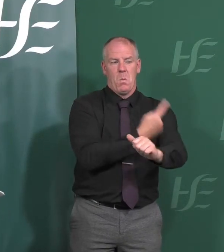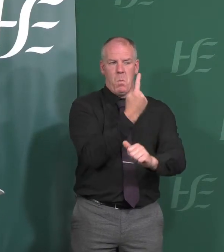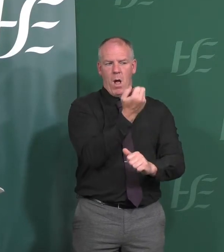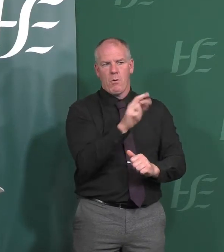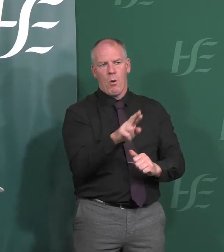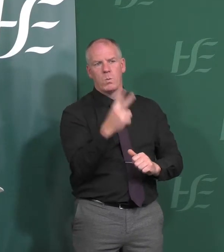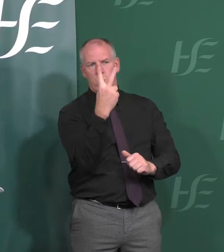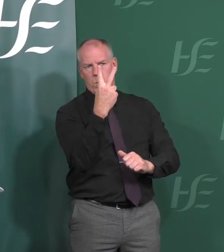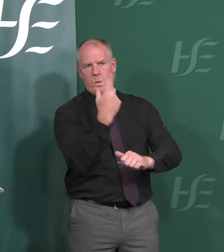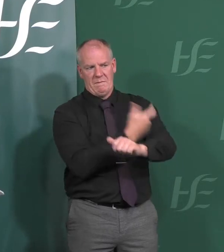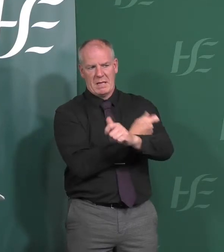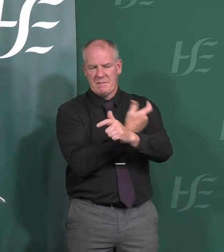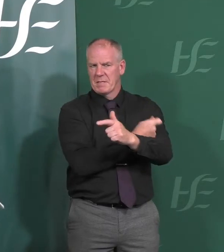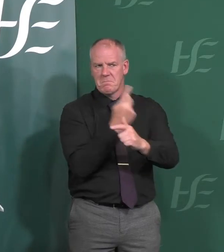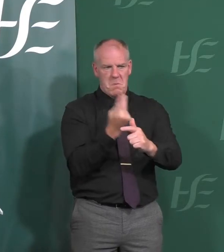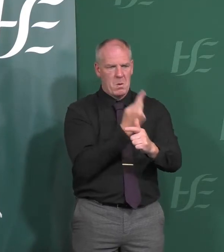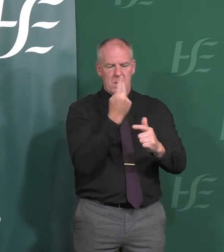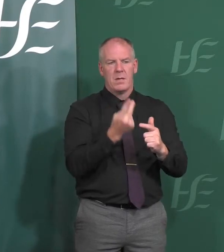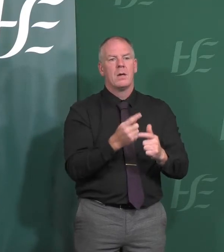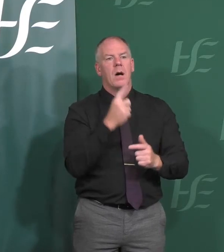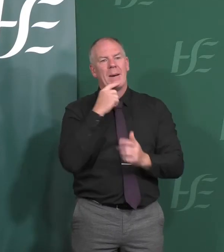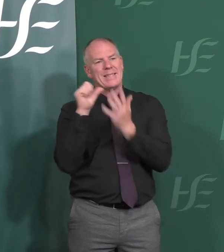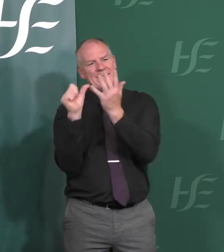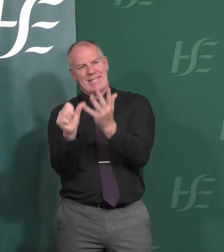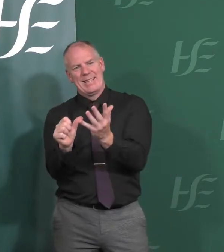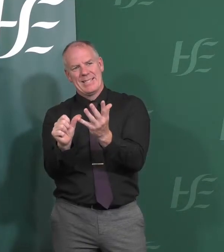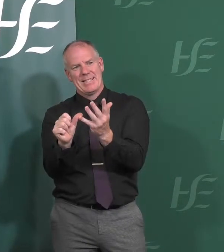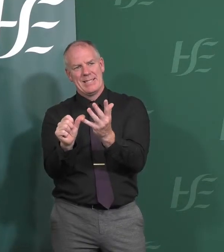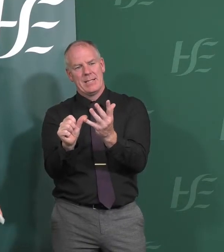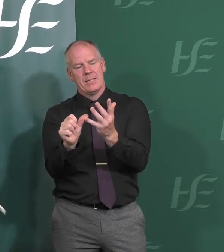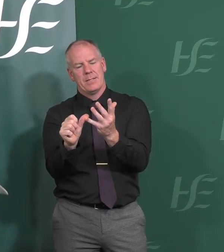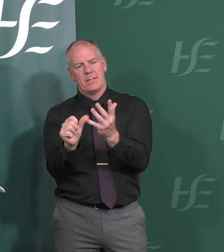2 doses. But just 6